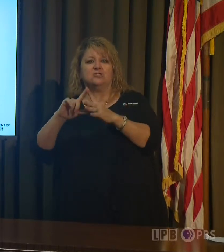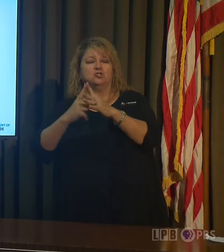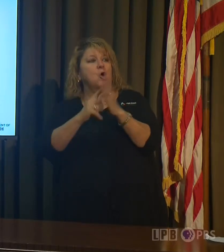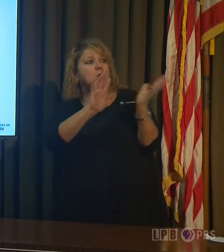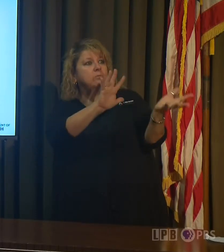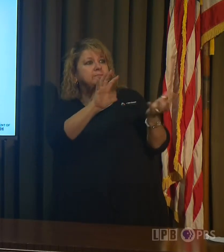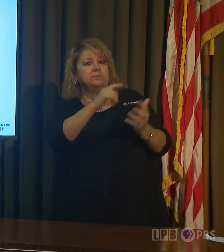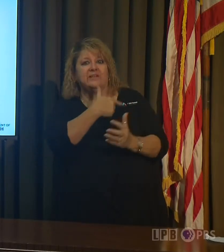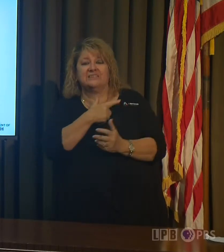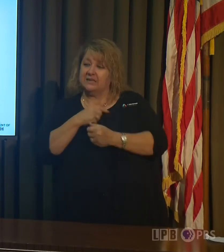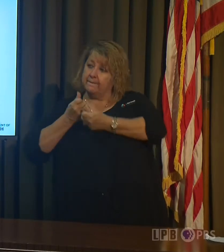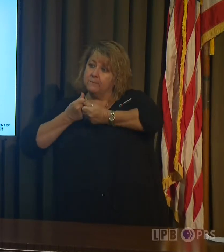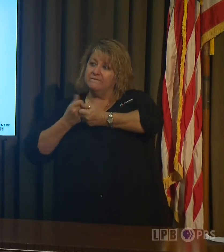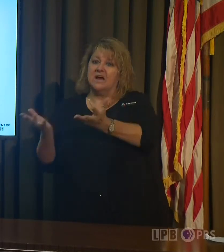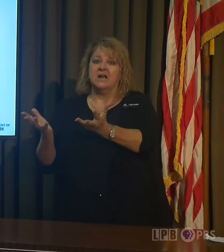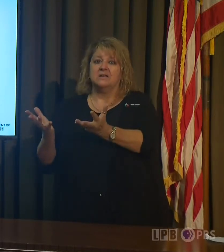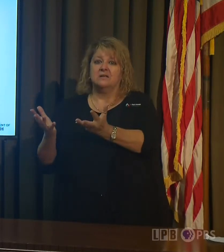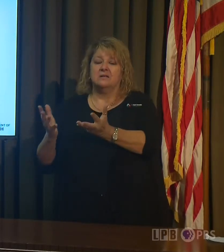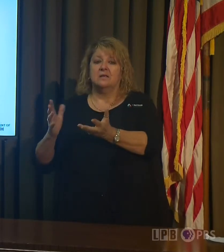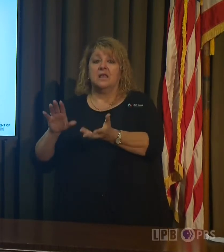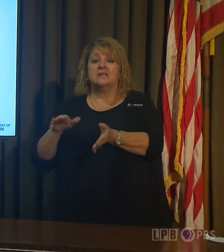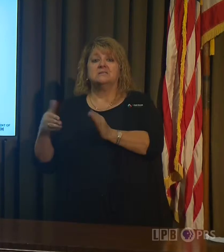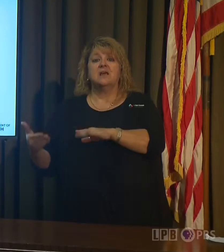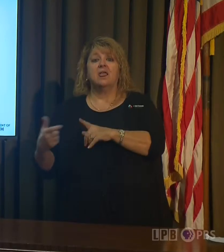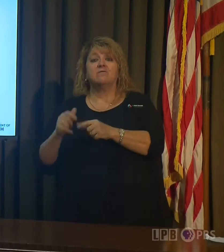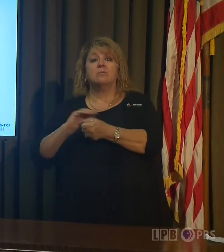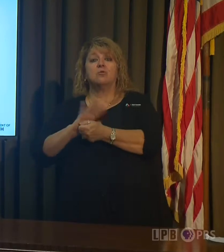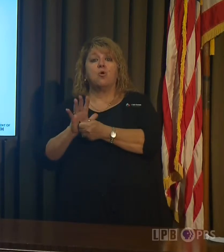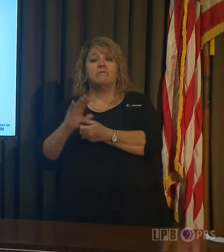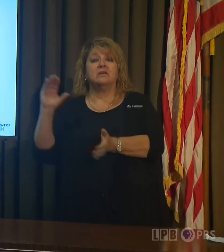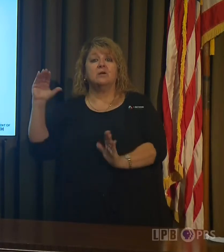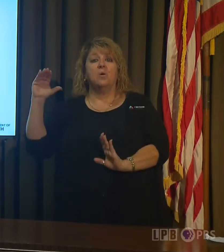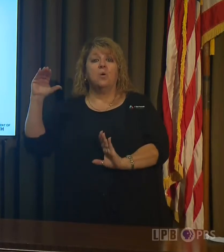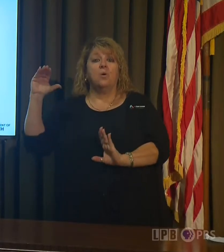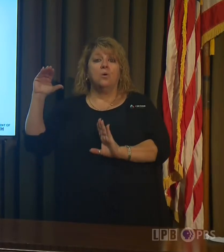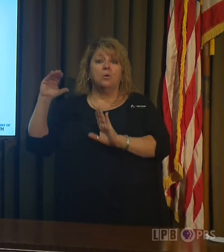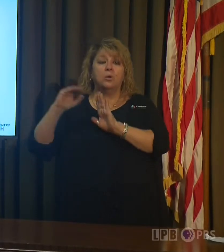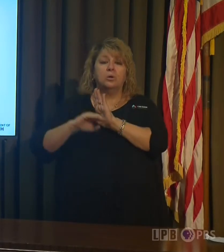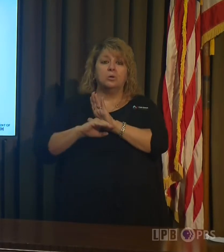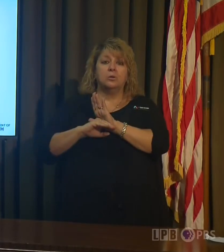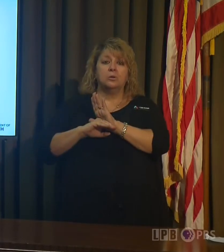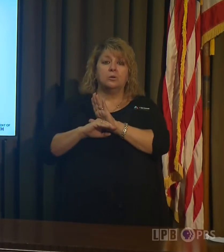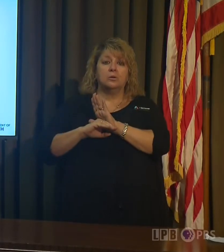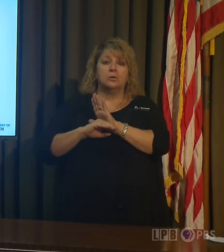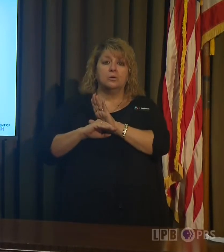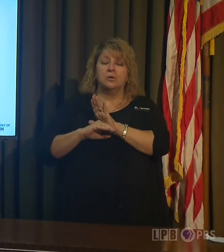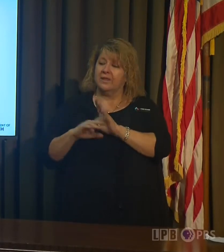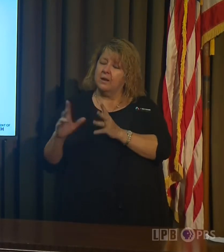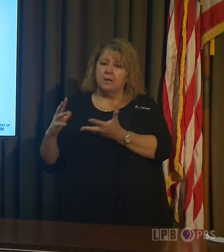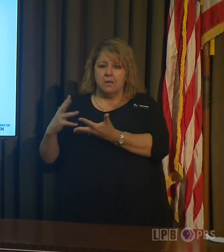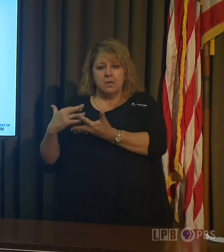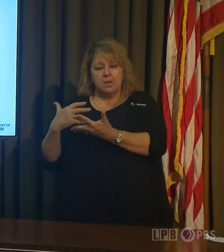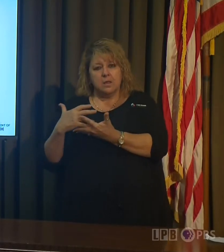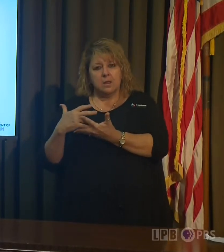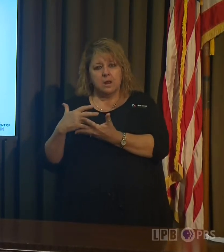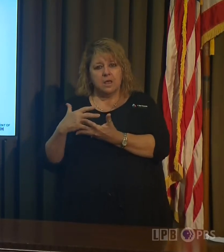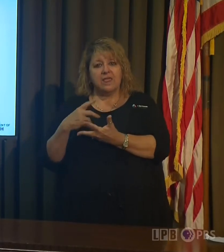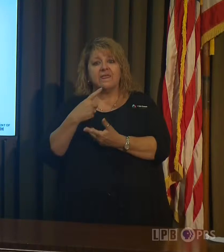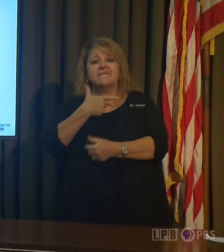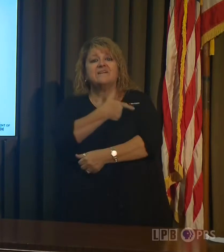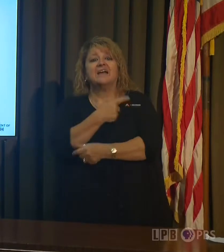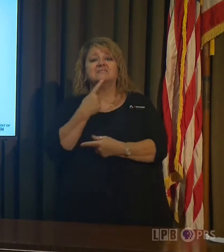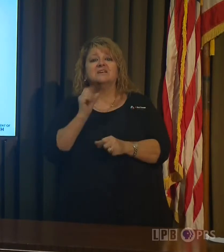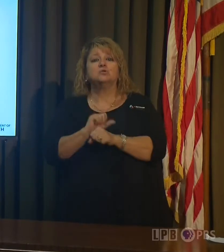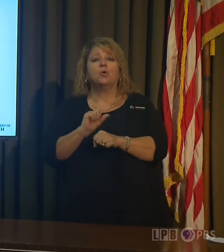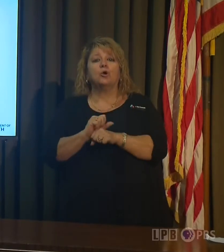up, fatalities from COVID in elderly individuals have dropped off considerably. These vaccines work. These vaccines work, and they don't